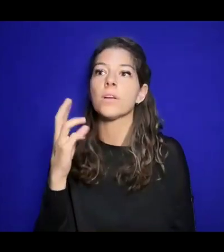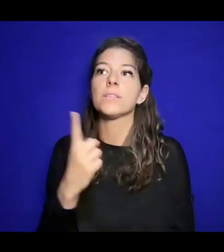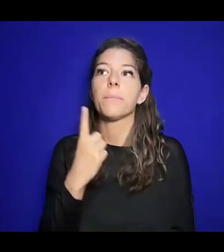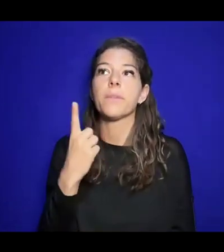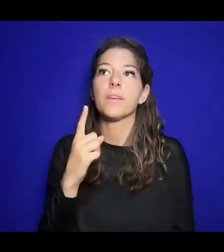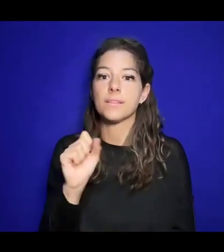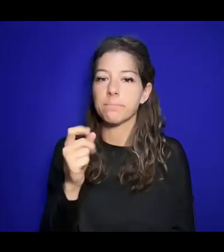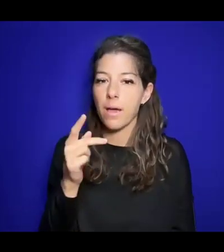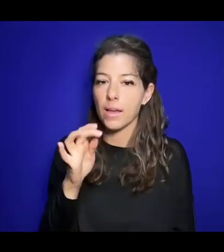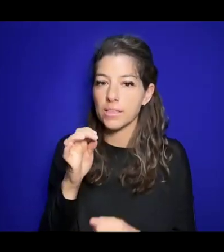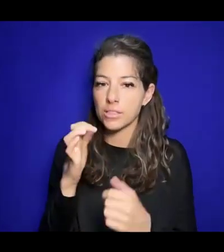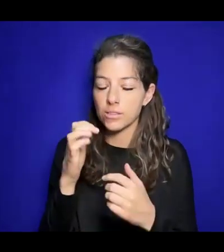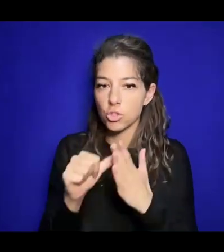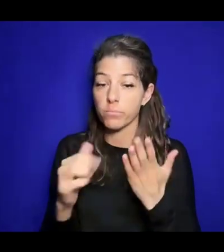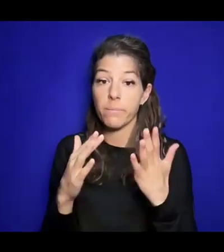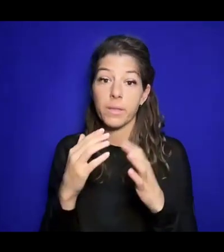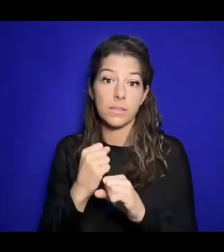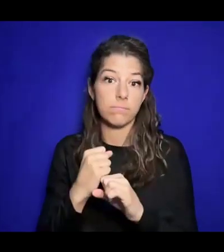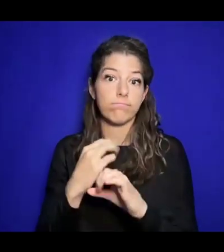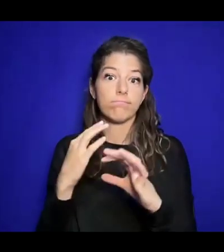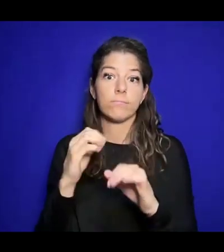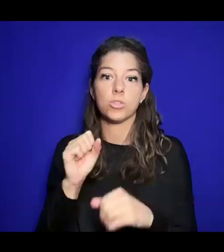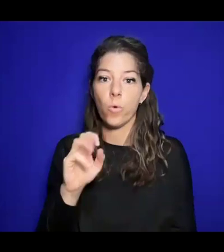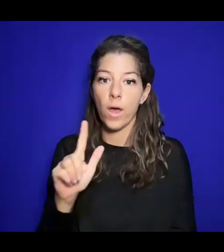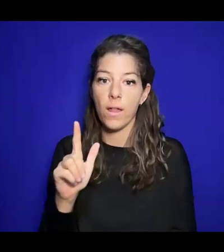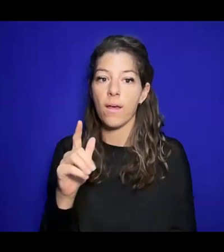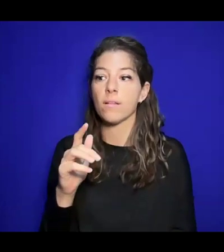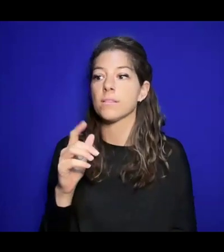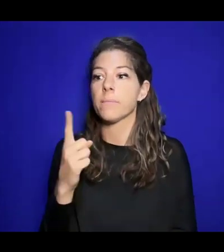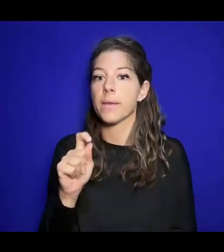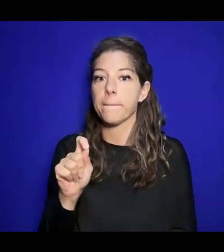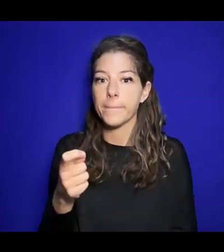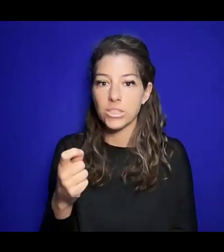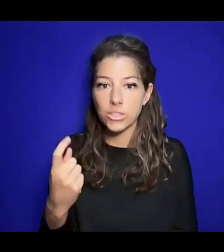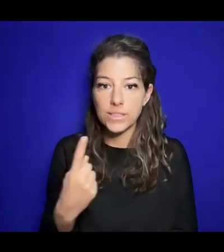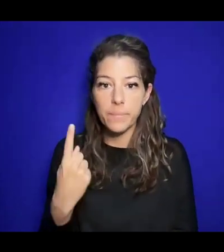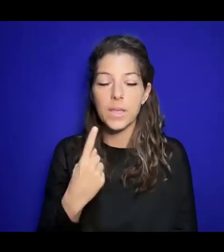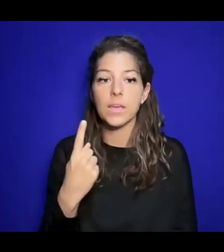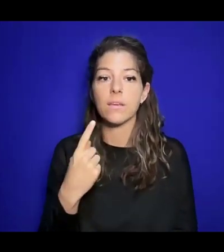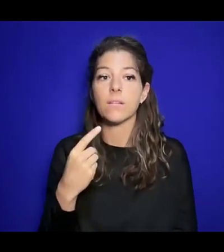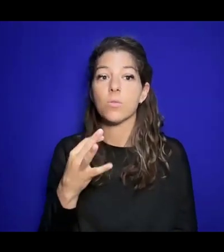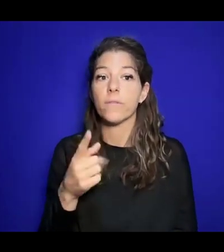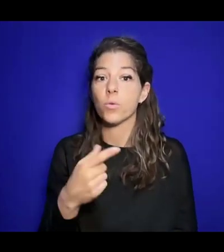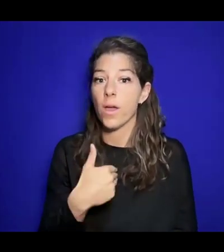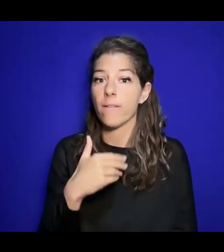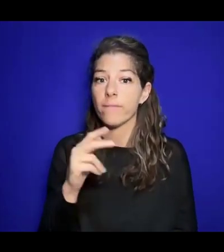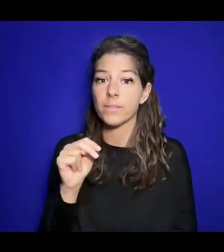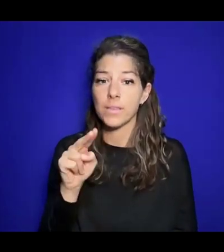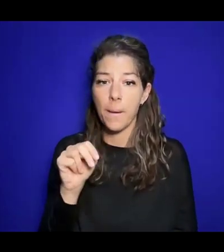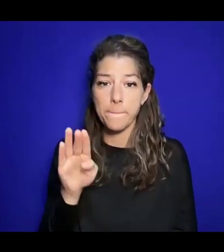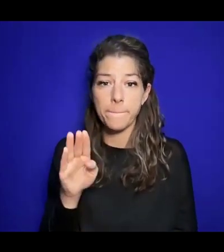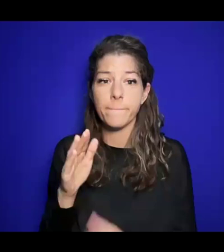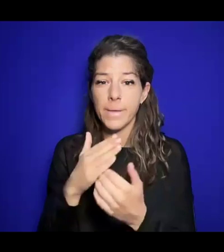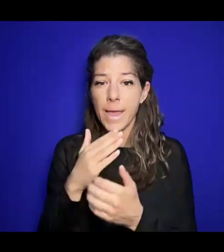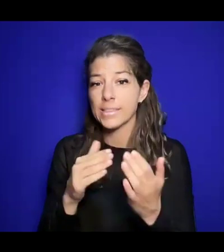spine surgery. Maybe there's some swelling, maybe something's pinching on something. So, if you have numbness in your hands and